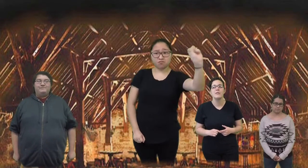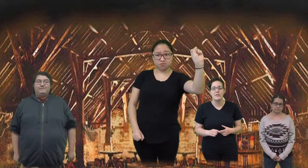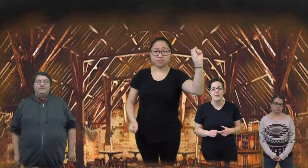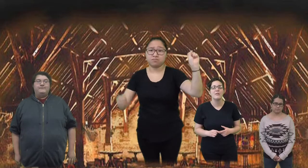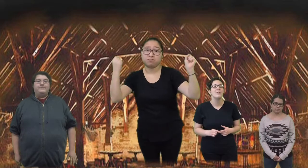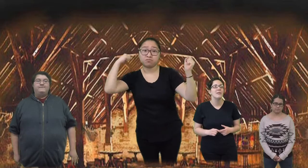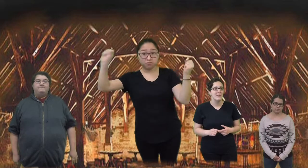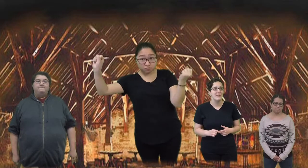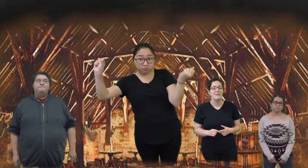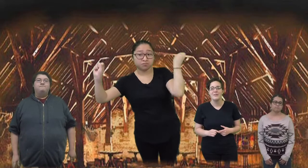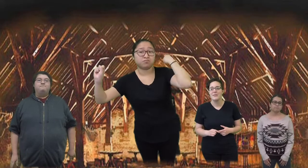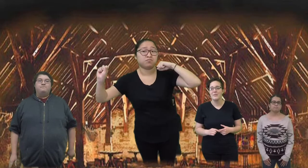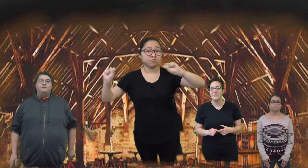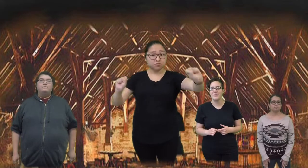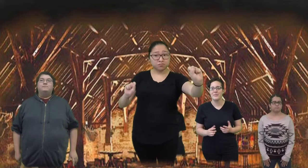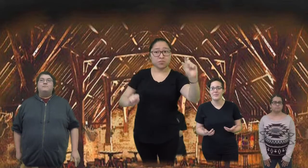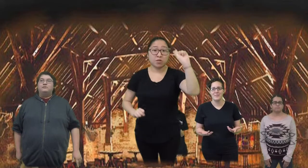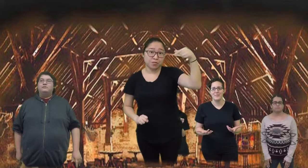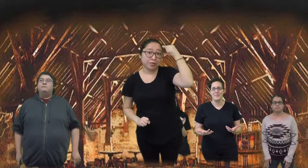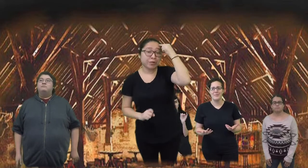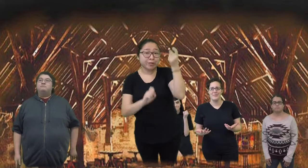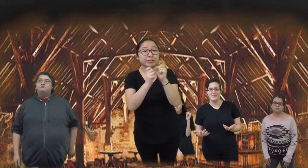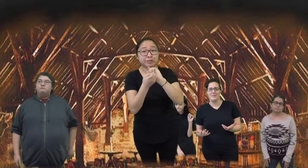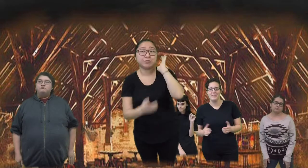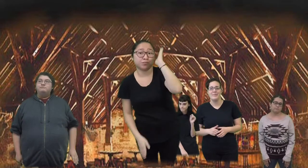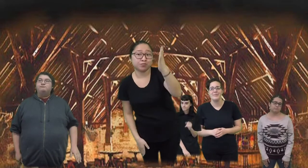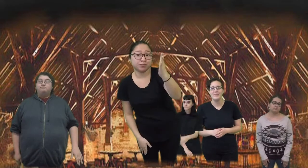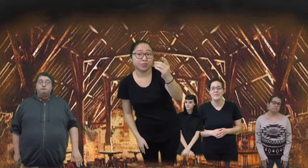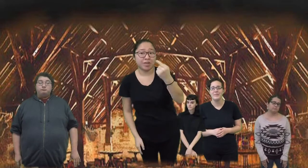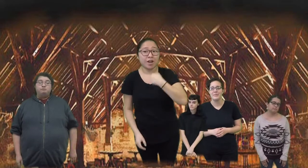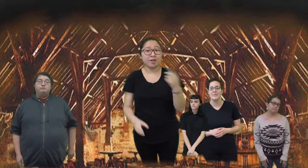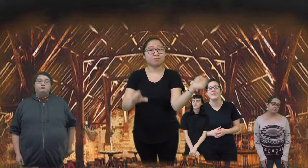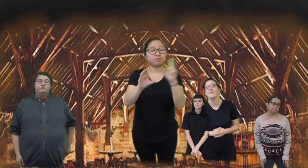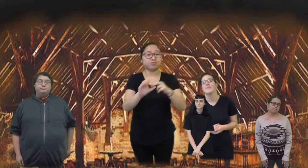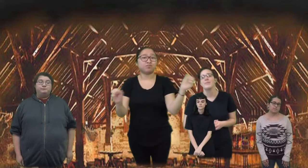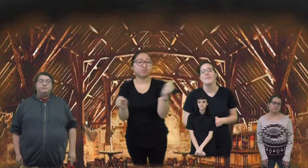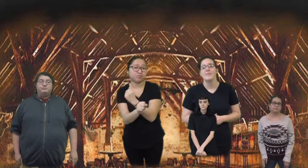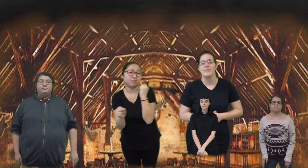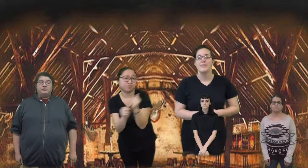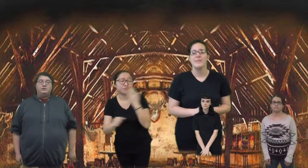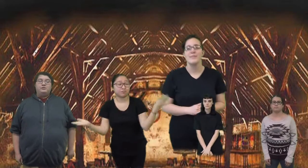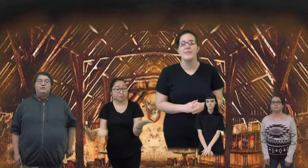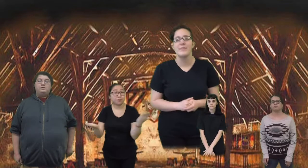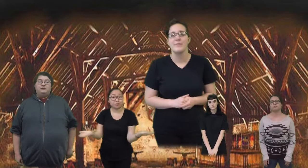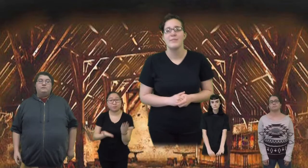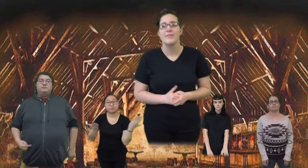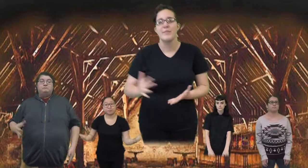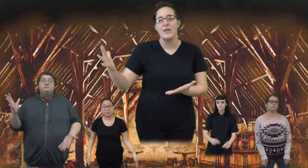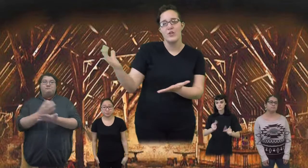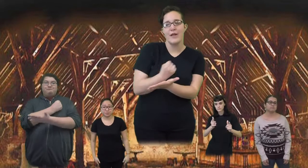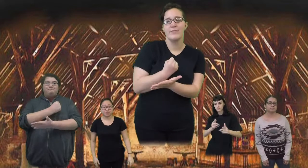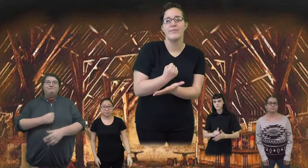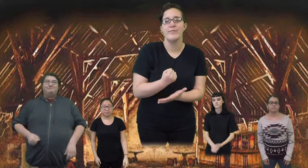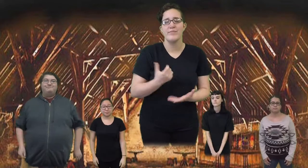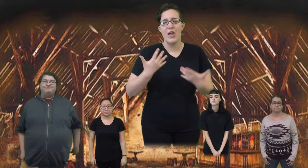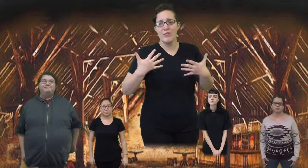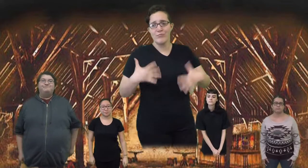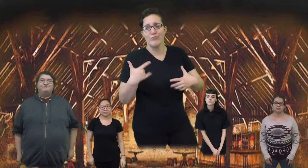anarchy Anarchy, how you say, how you say, oh anarchy When I fight I make the other side panicky with my Yo I'm a tailor's